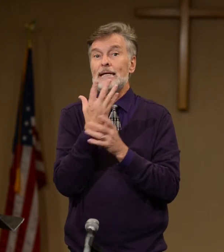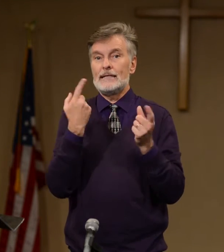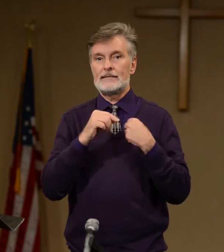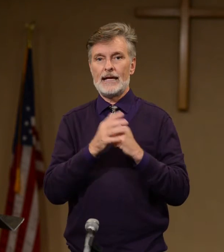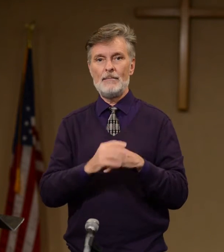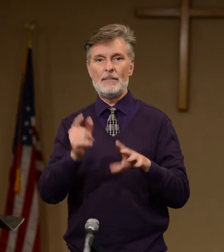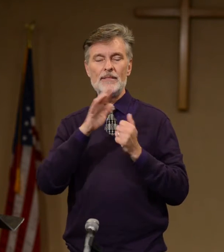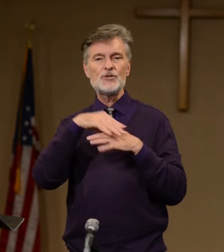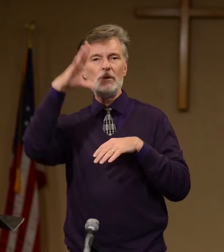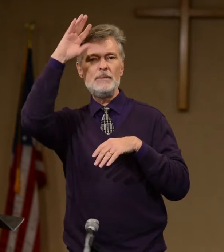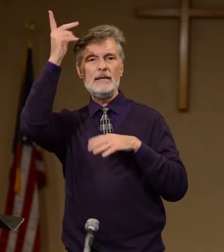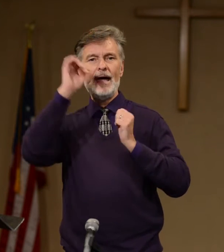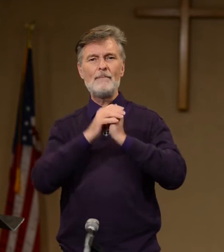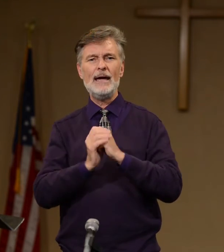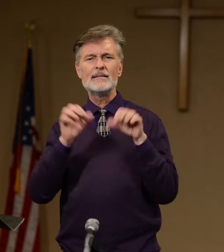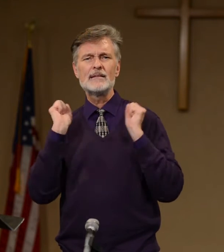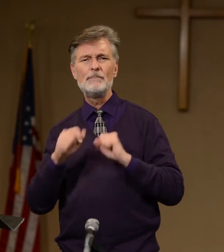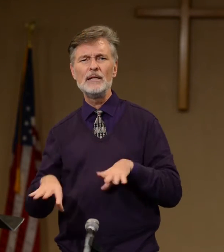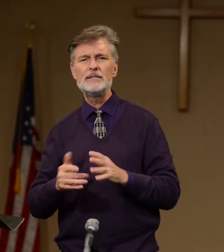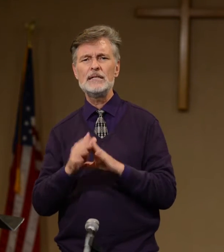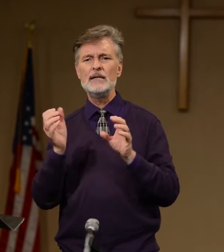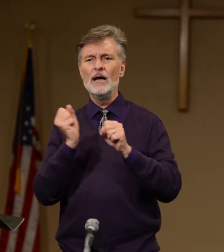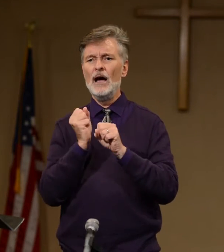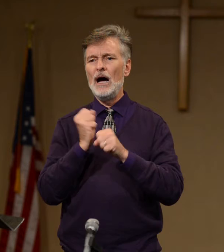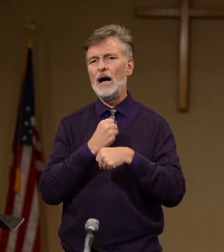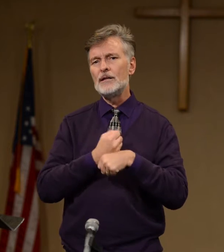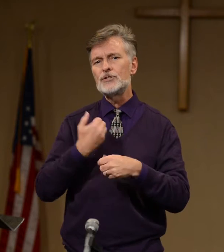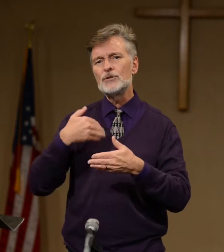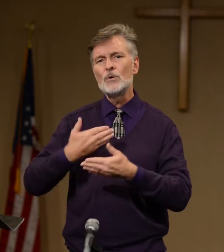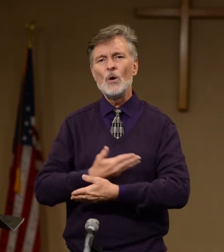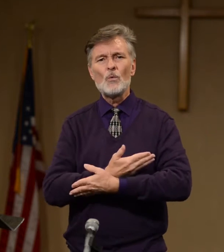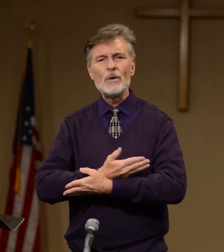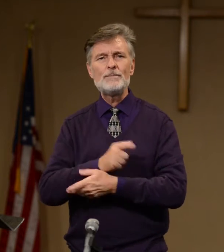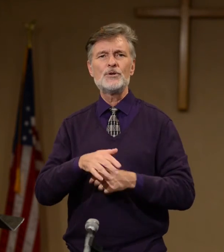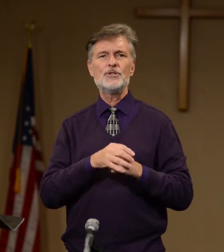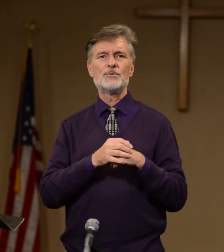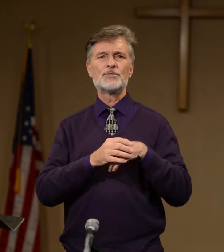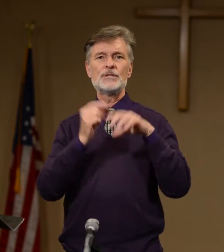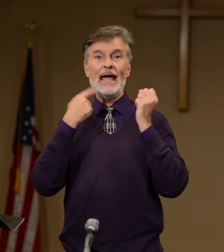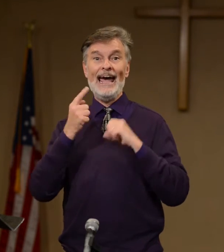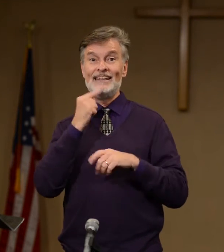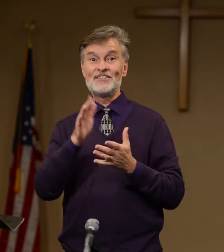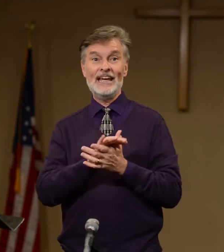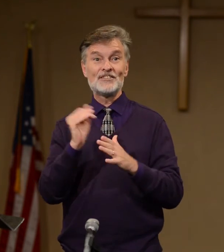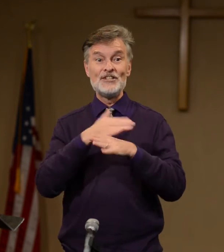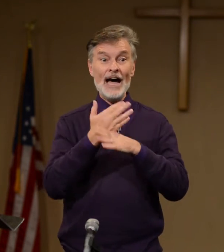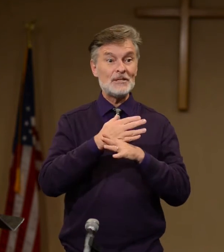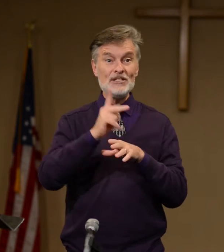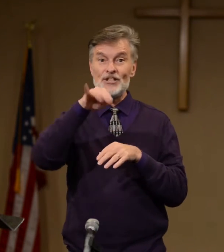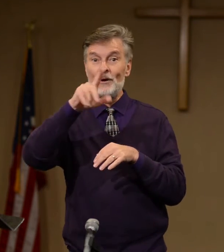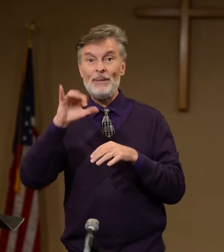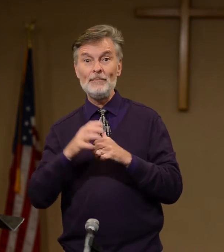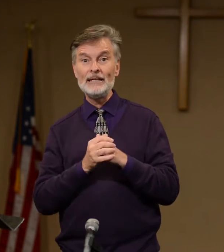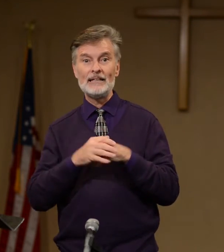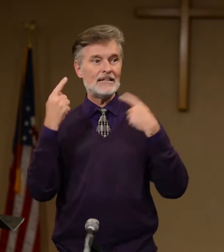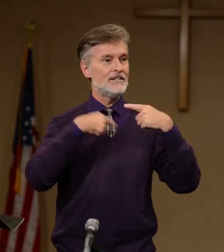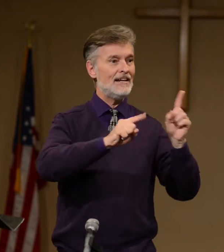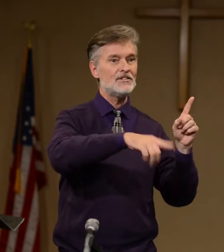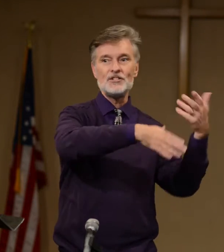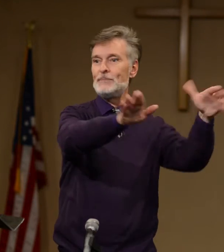springs that come up. And this would be that man's ability to reproduce. And he's saying it's not to be shared publicly. It's not to just be